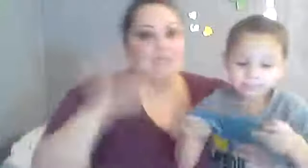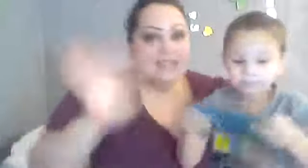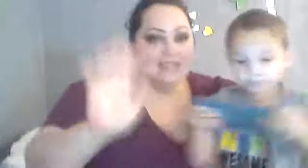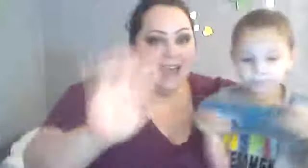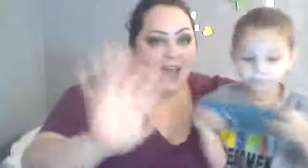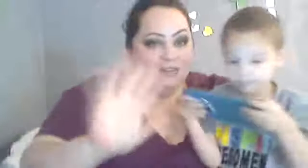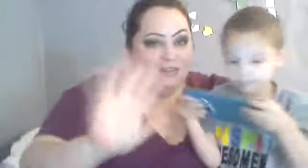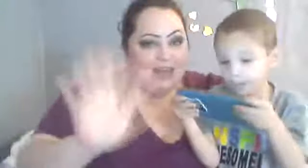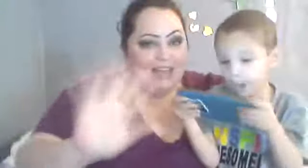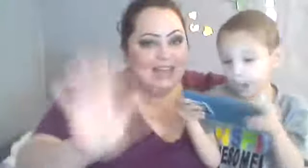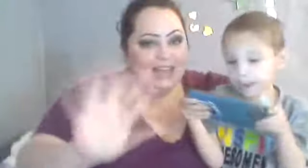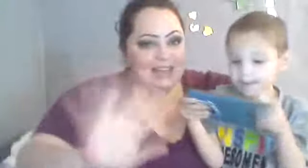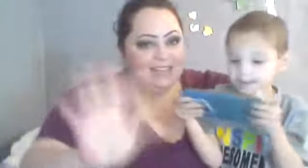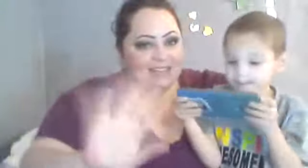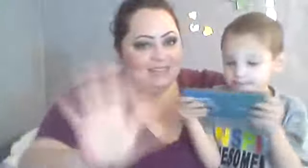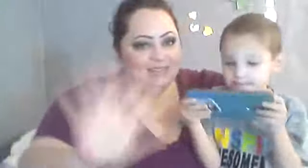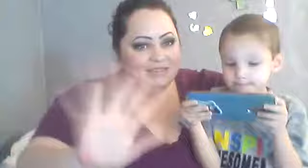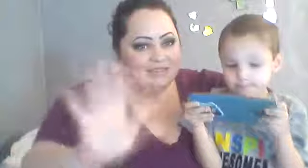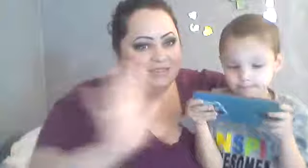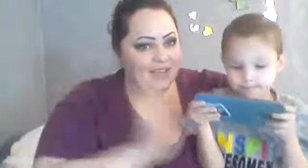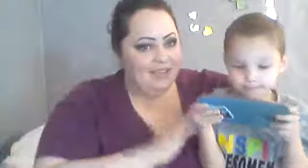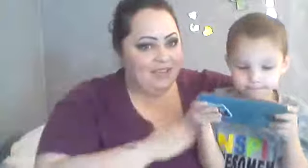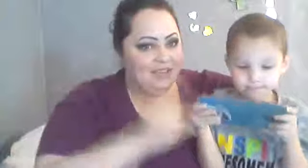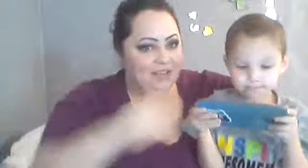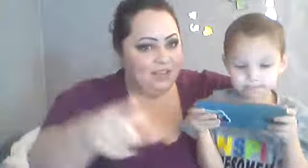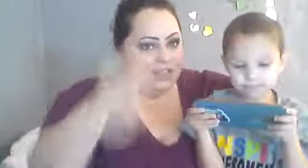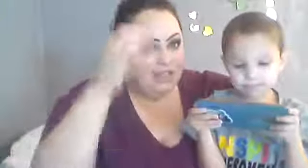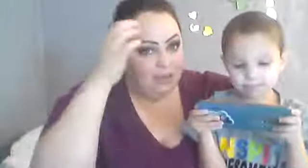Say hi, everybody. Hey, can you look at the camera?